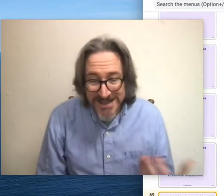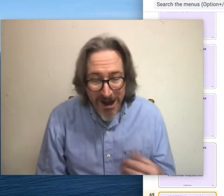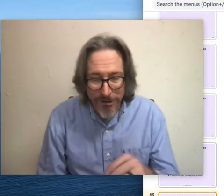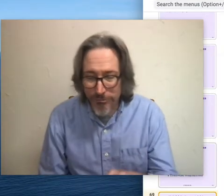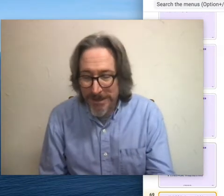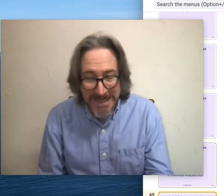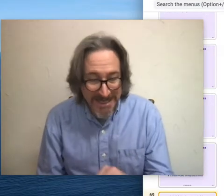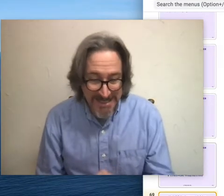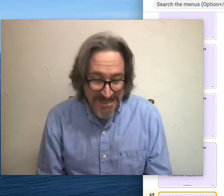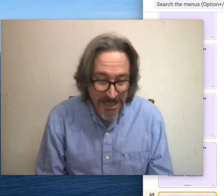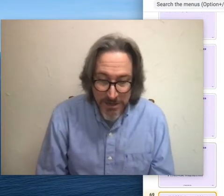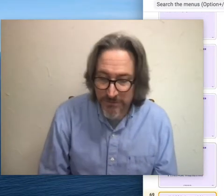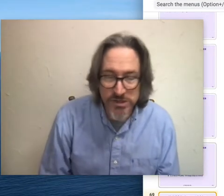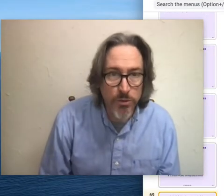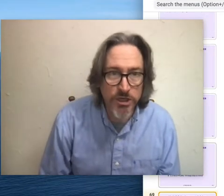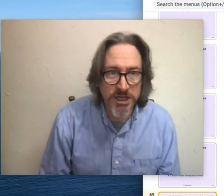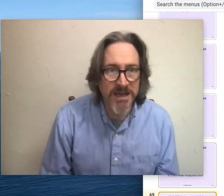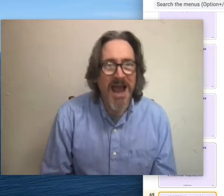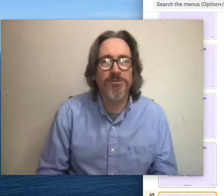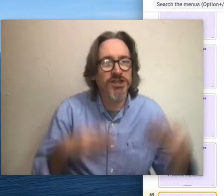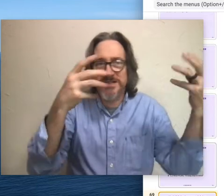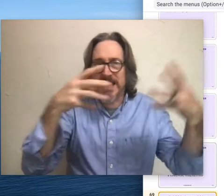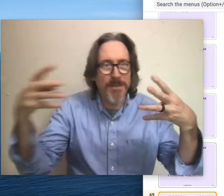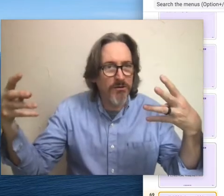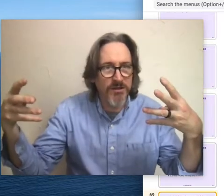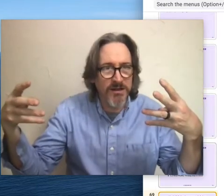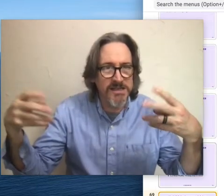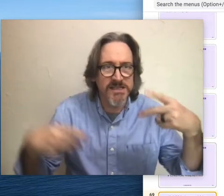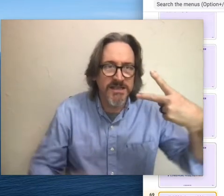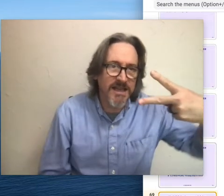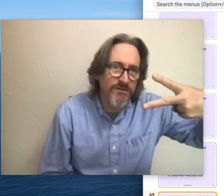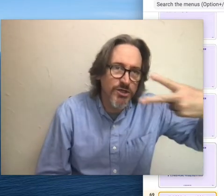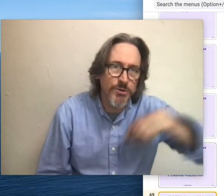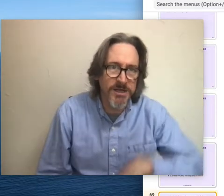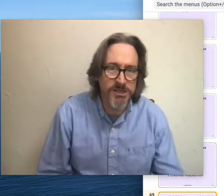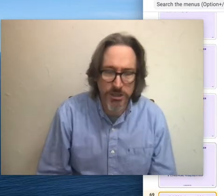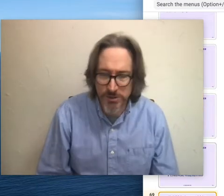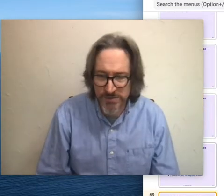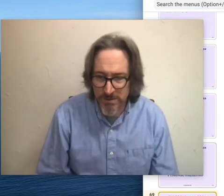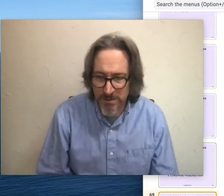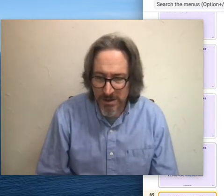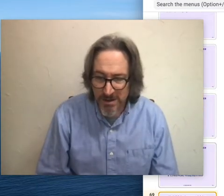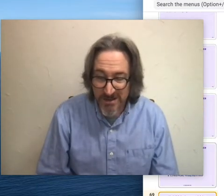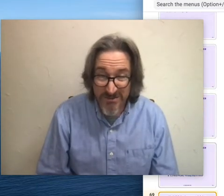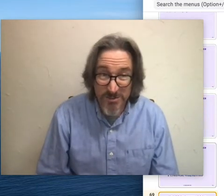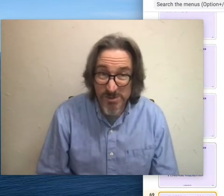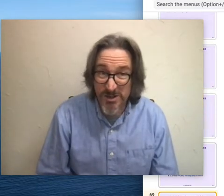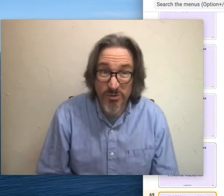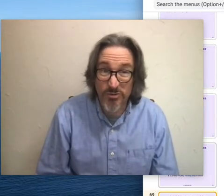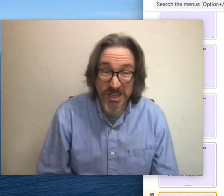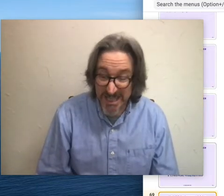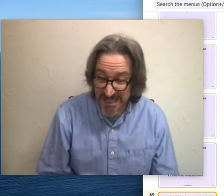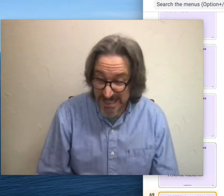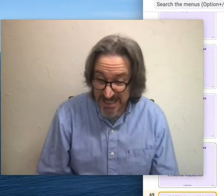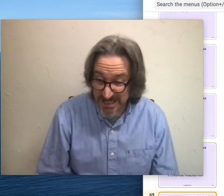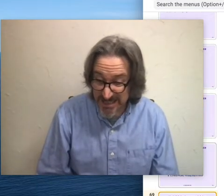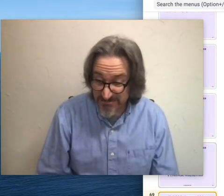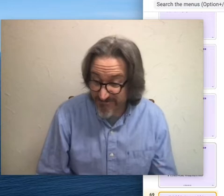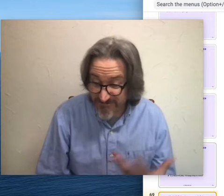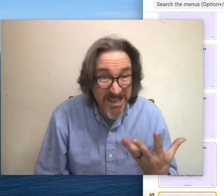worksheets are really easy. The first worksheet, I was going to type out the list. They give you 2 things to choose from. For the most part, they're really